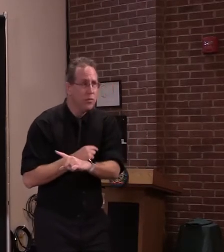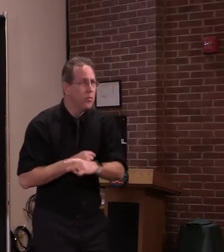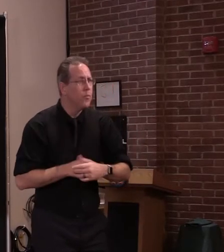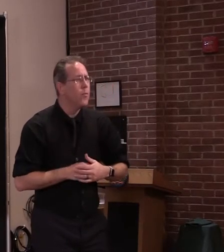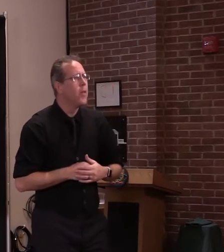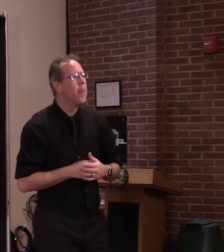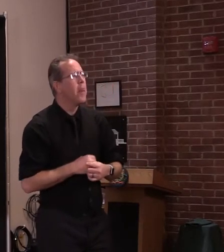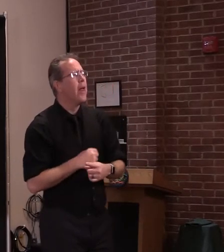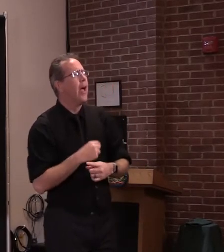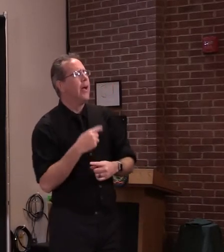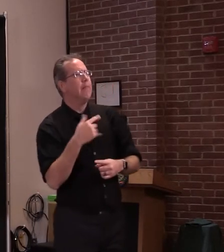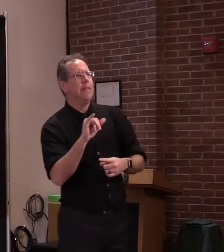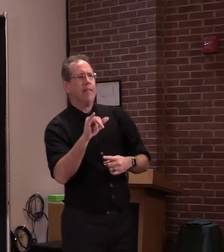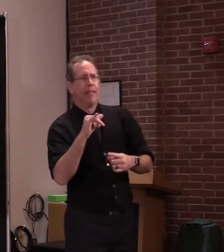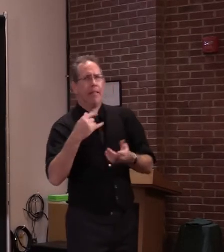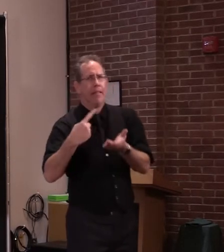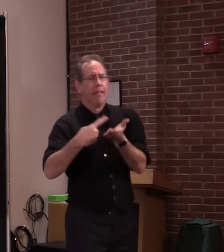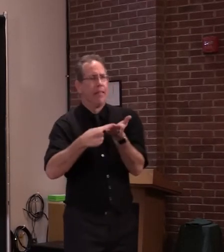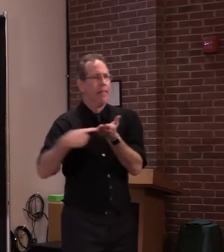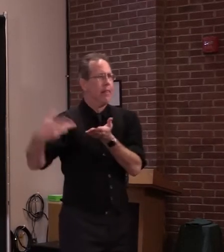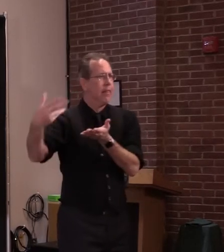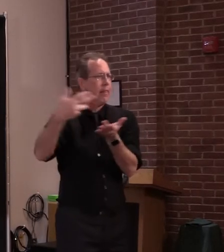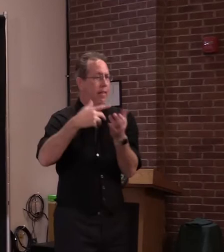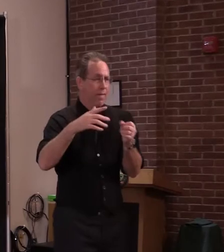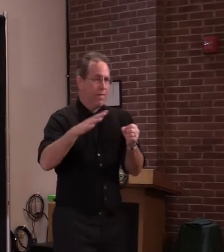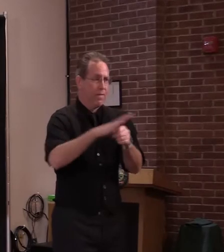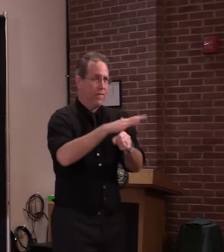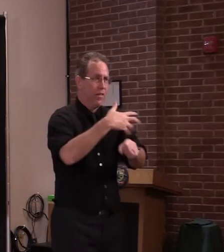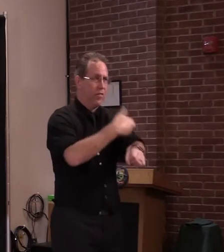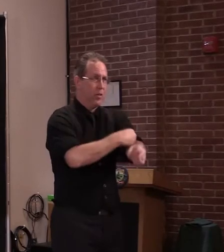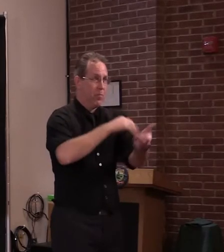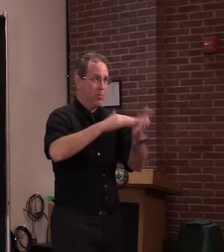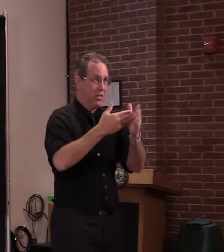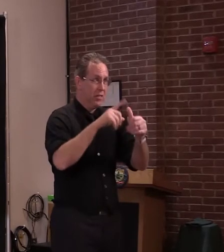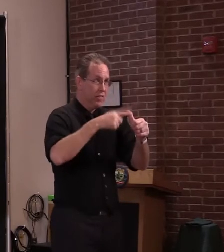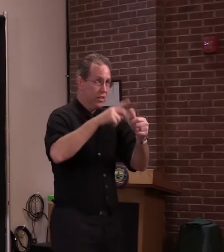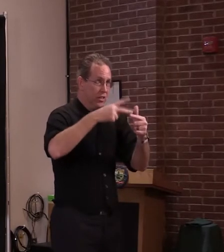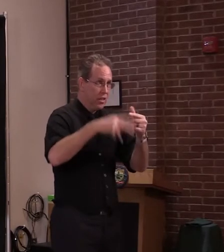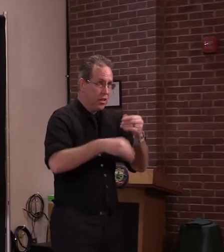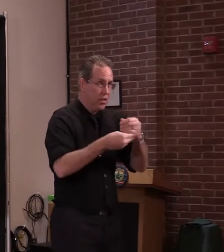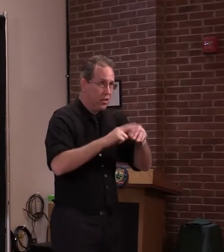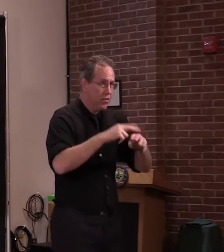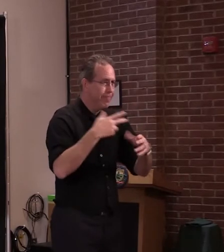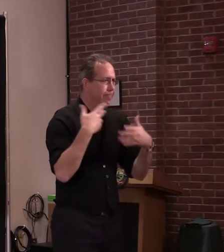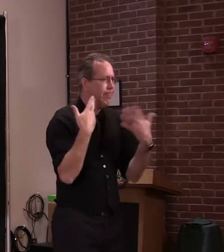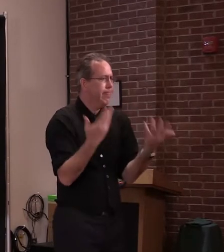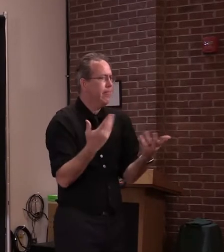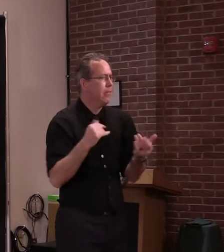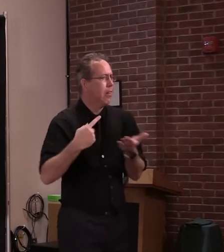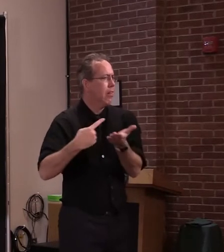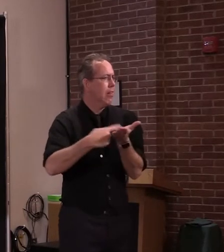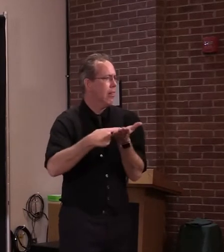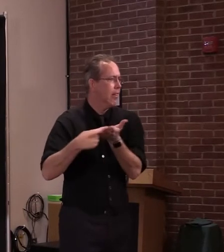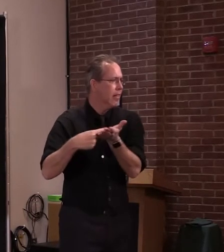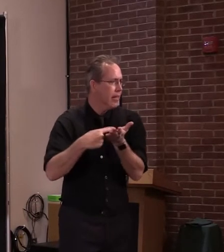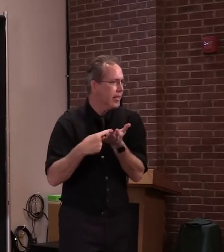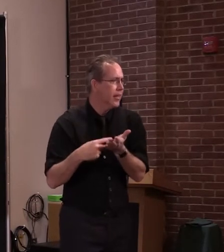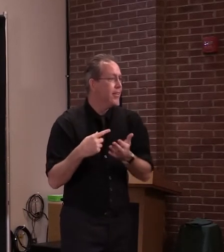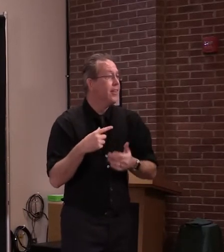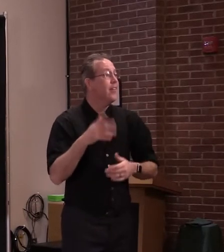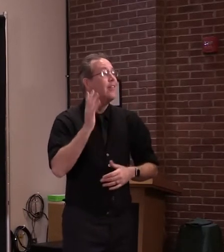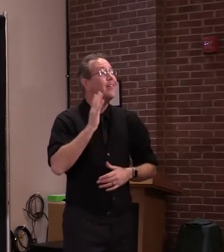But I think if we could go back, I don't know as we would have used the term fully vaccinated in the